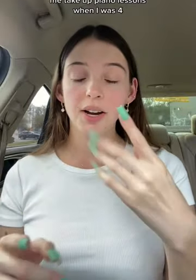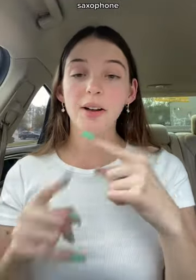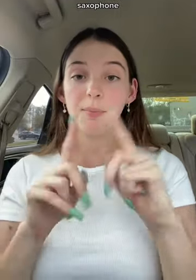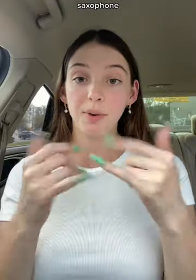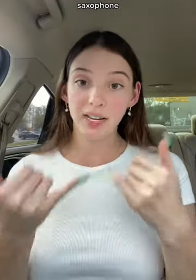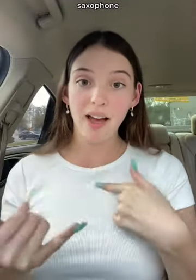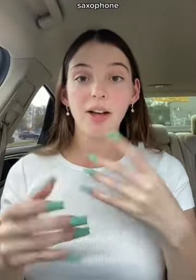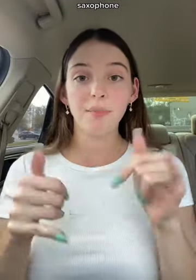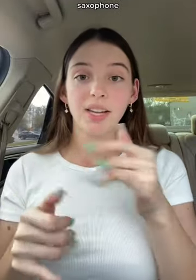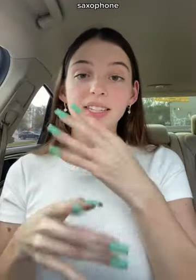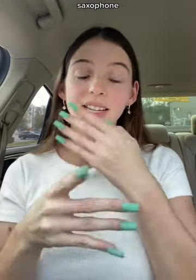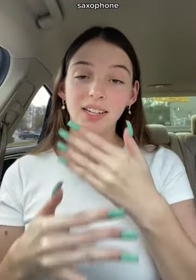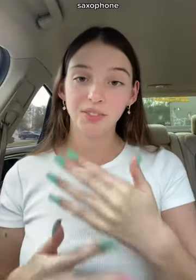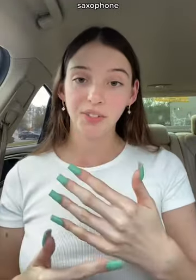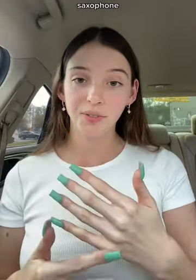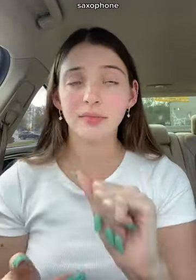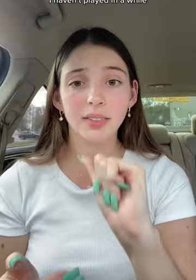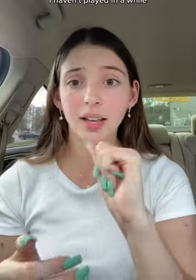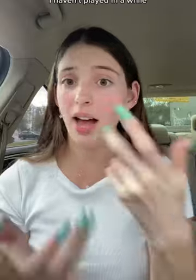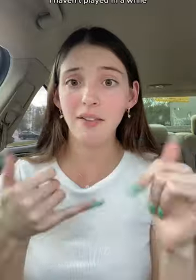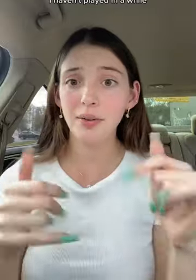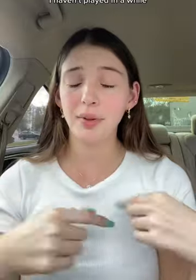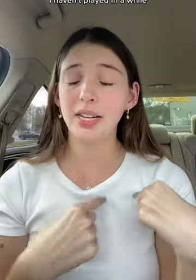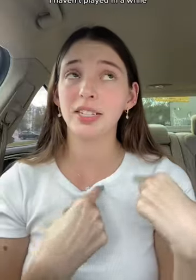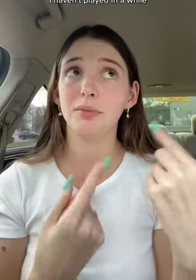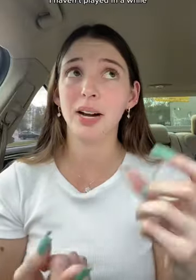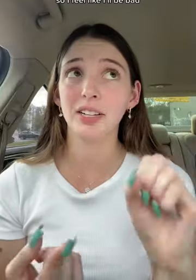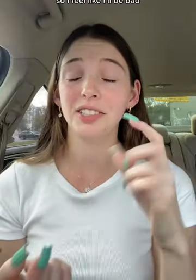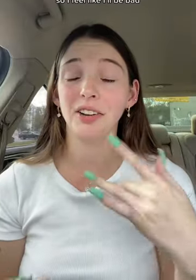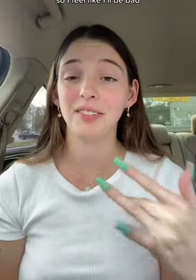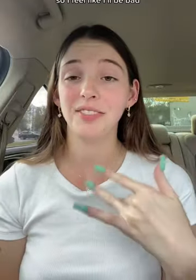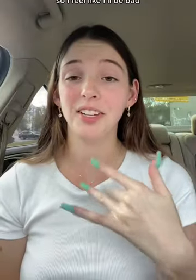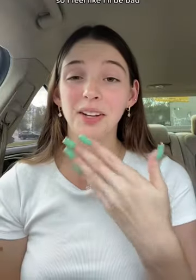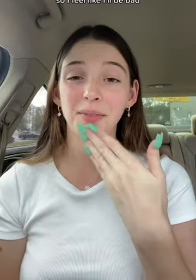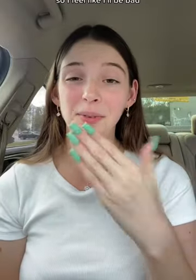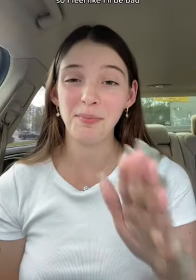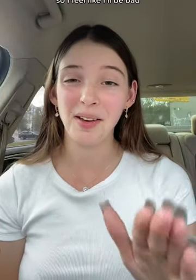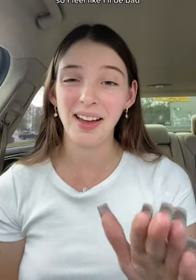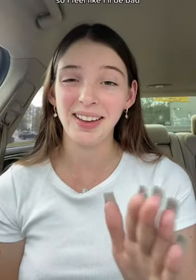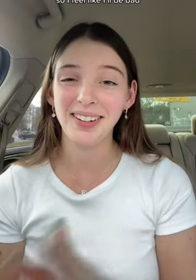but now I play the saxophone. I haven't played in a while, so I feel like I'm gonna be bad.